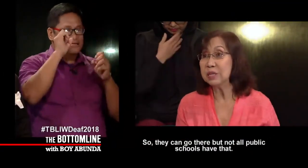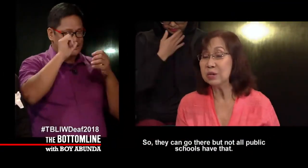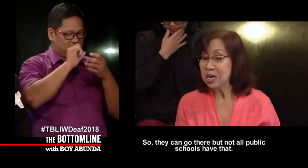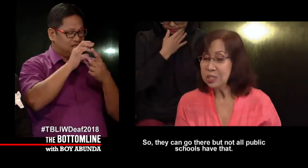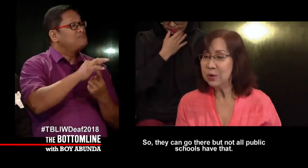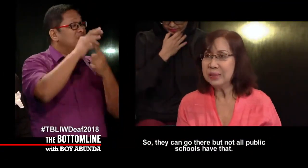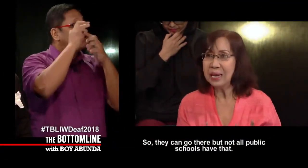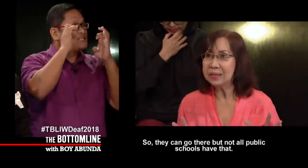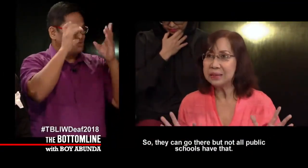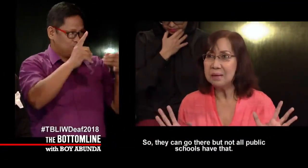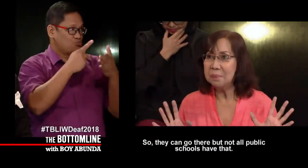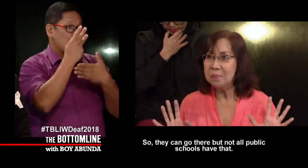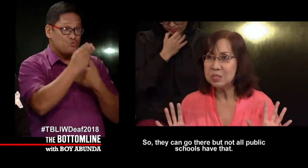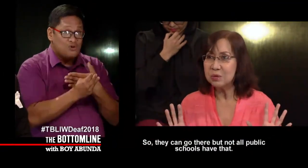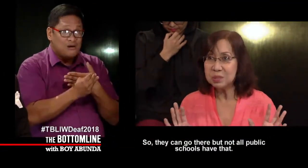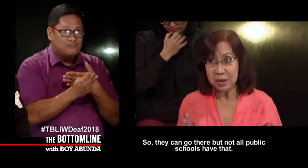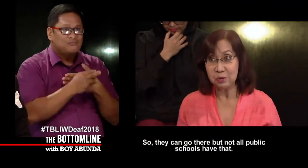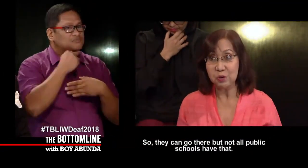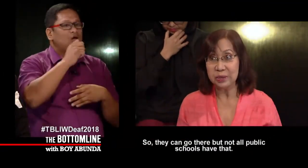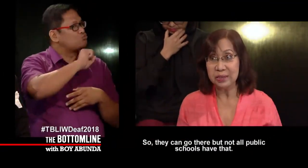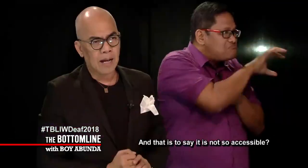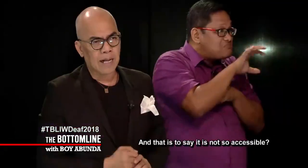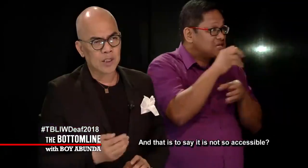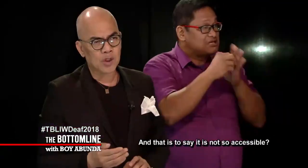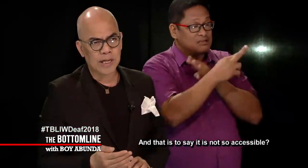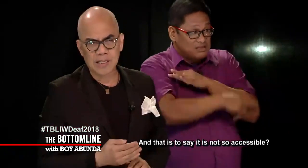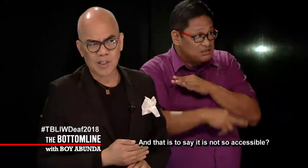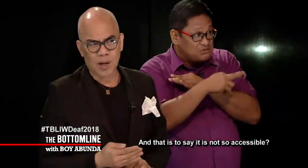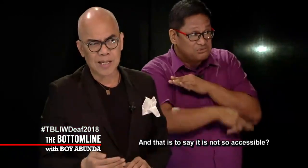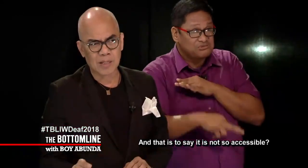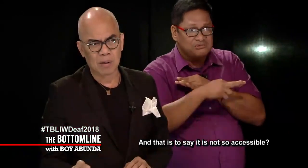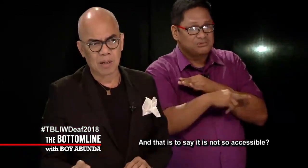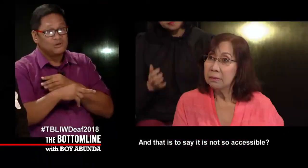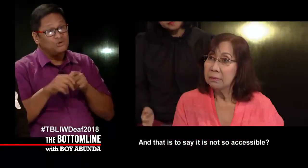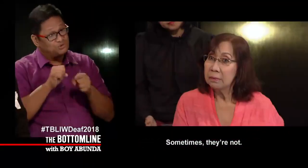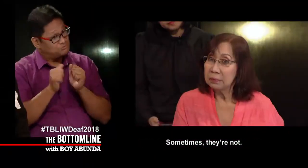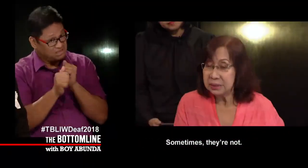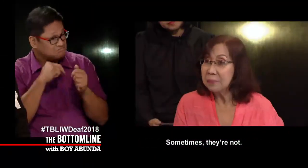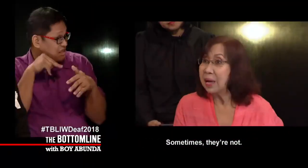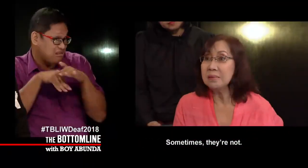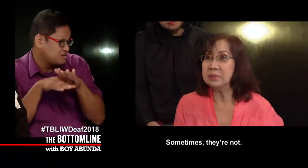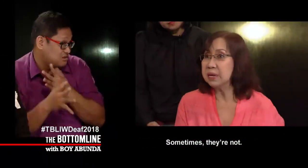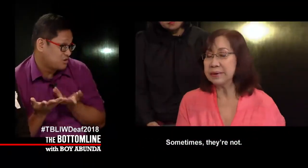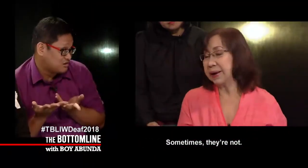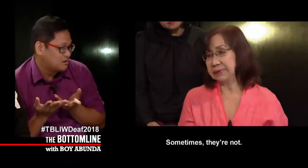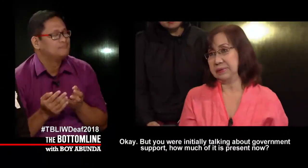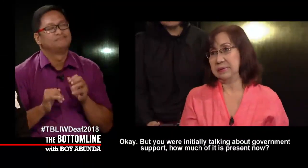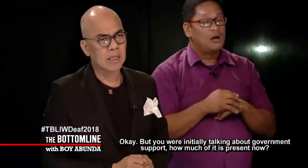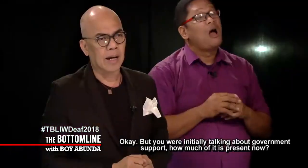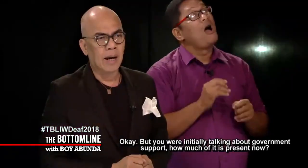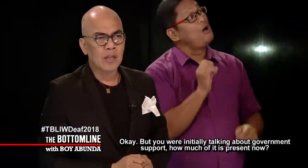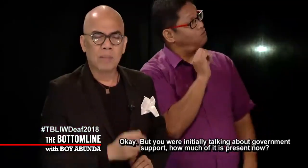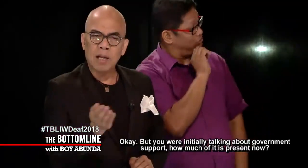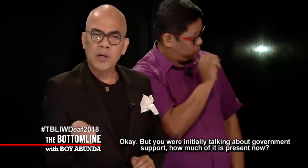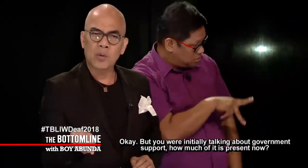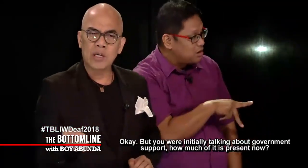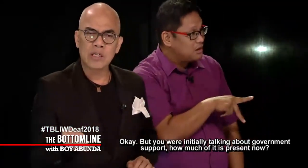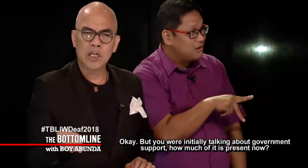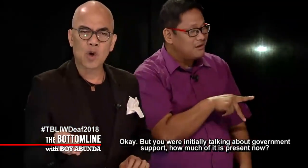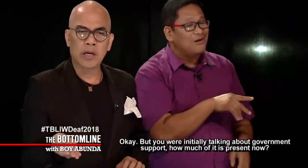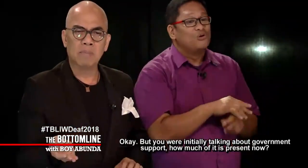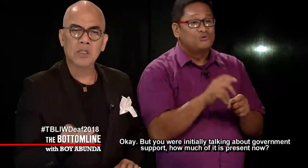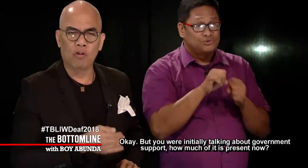pumunta doon. So hindi lahat ng public schools meron nun. And that is to say it's not so accessible. Sometimes they're not. Sige. So, but you